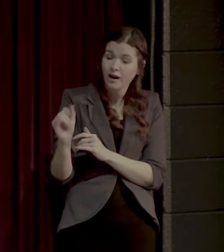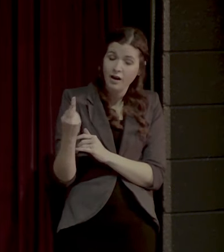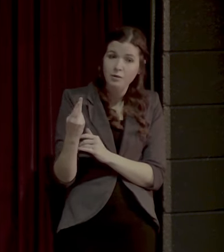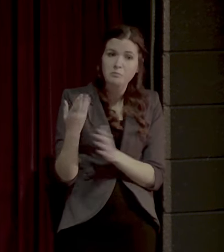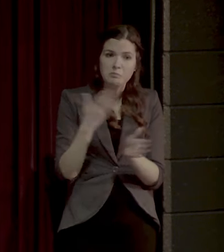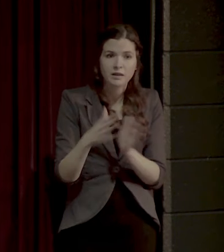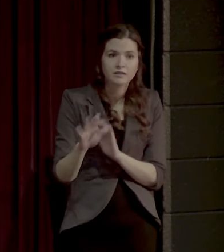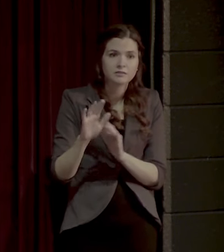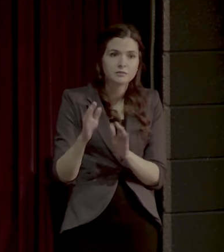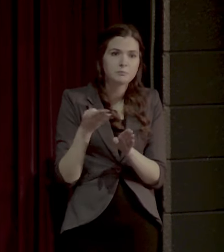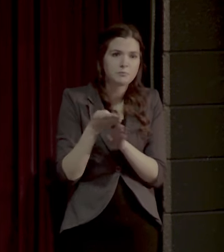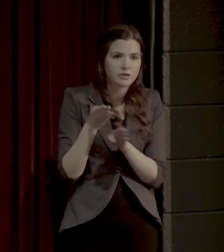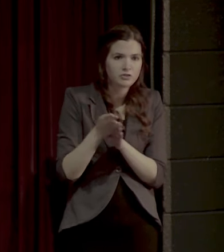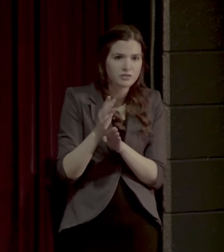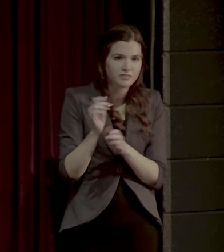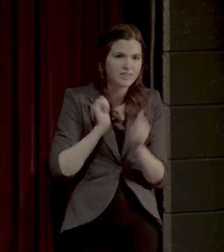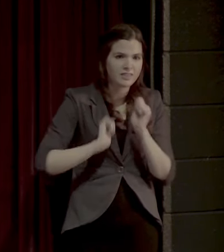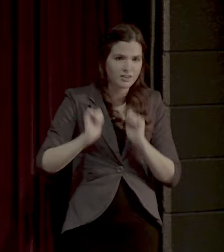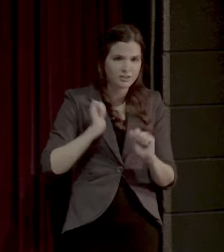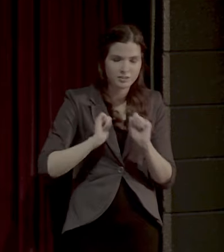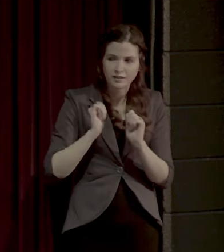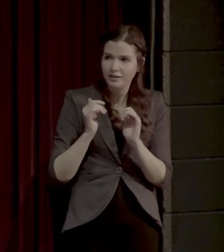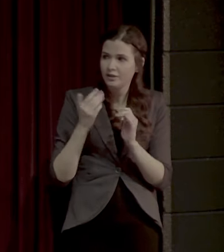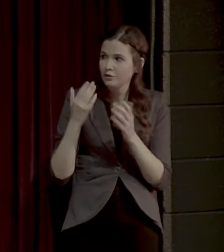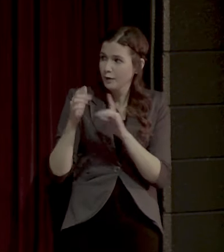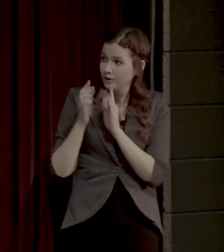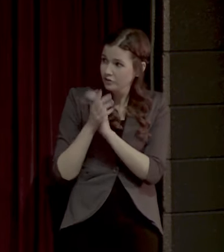Congratulations, Vanessa, and thank you for your service.